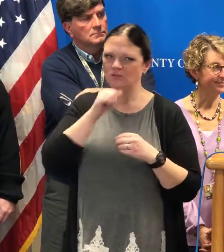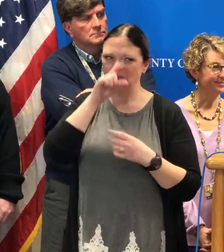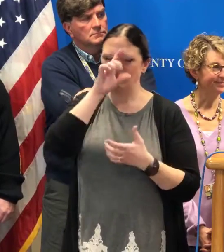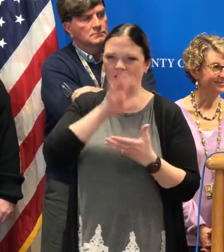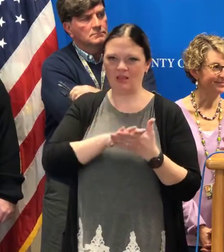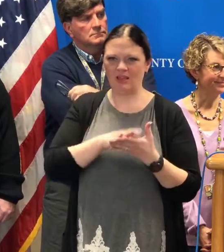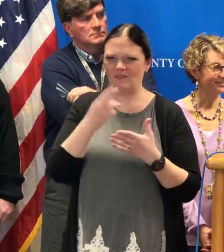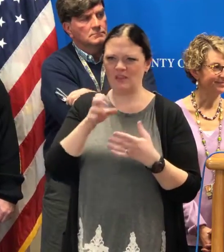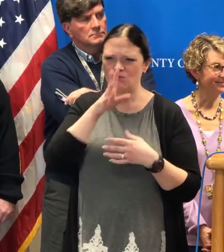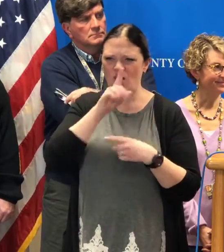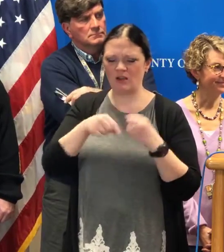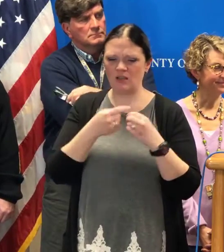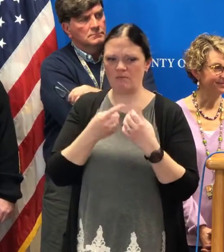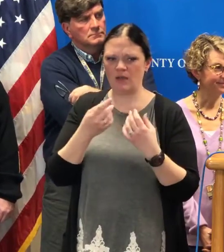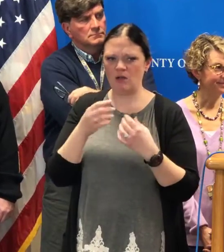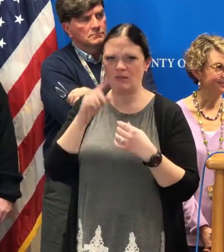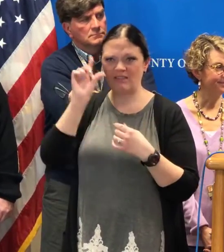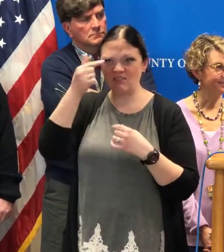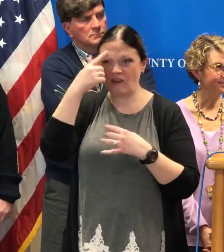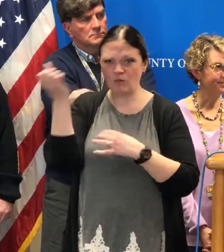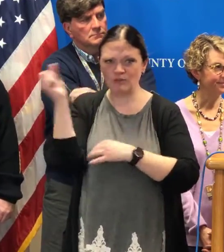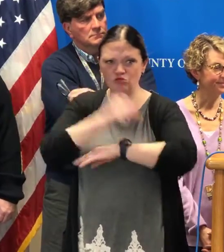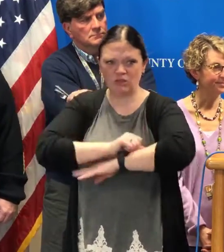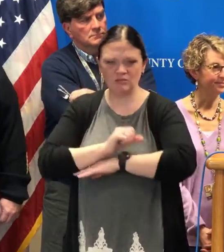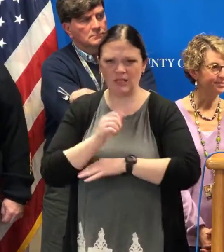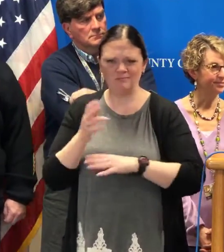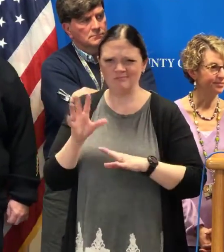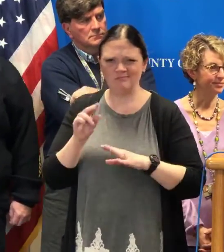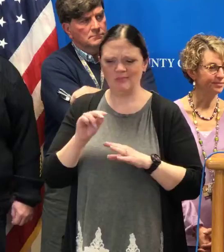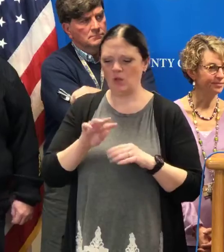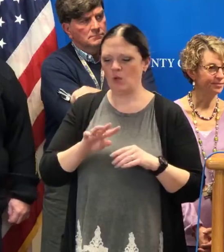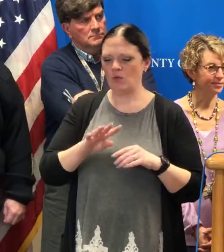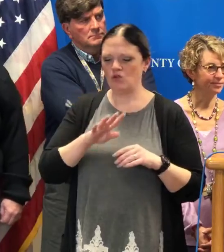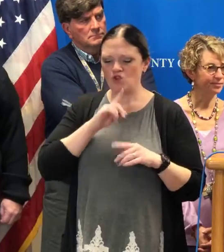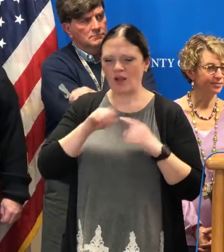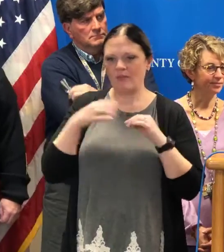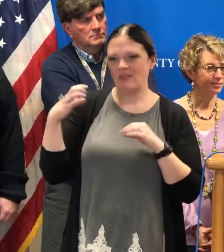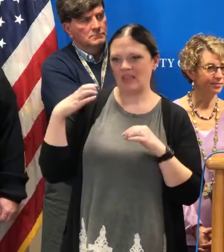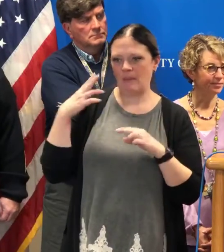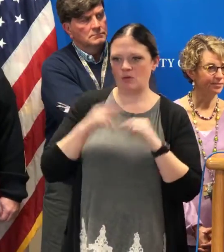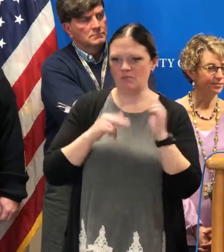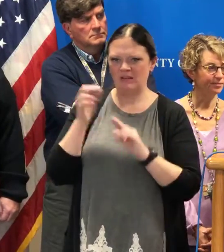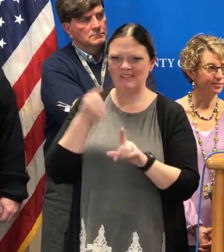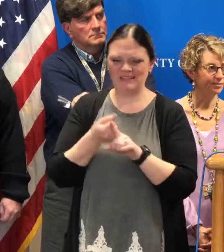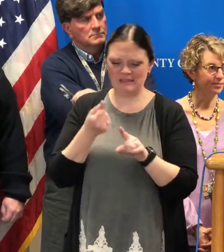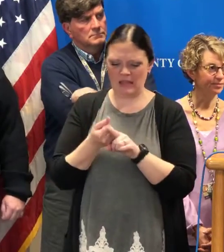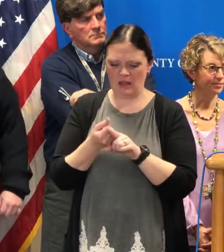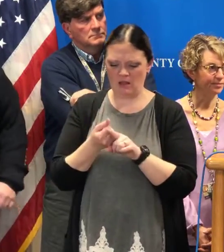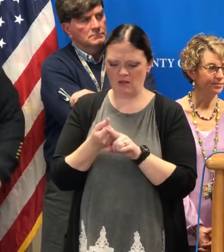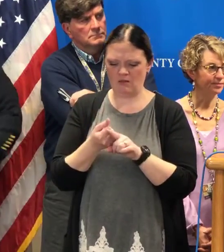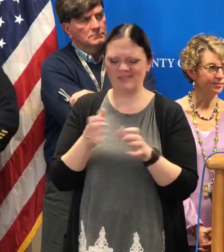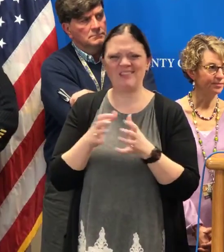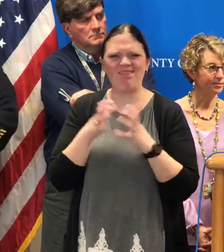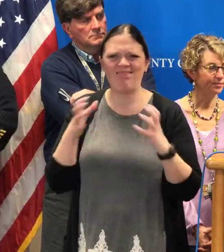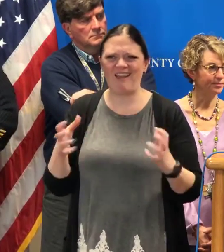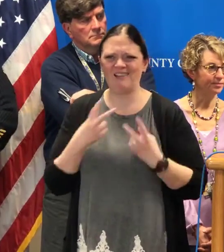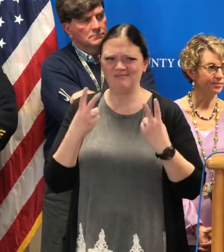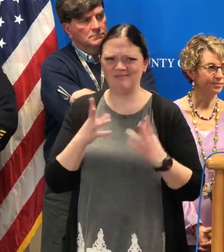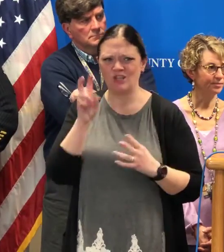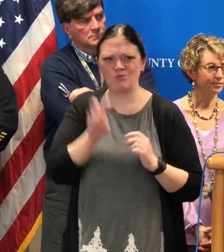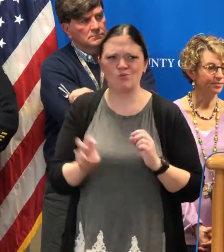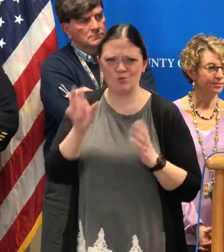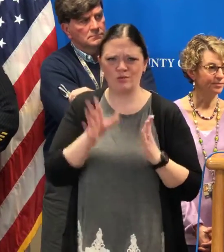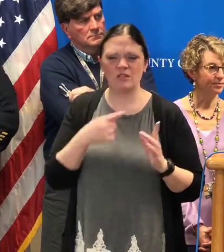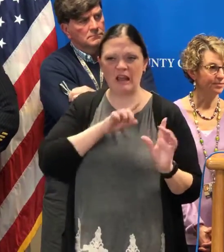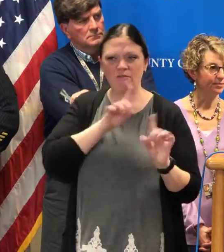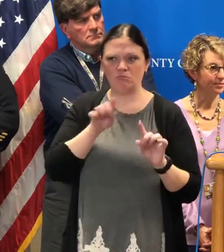he was talking about shutting down state government to the public. I think he was talking about the Capitol building itself, which gets a lot of tourists. When I've been there, and I've been